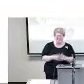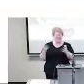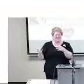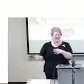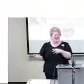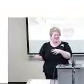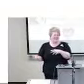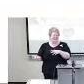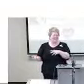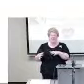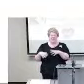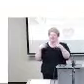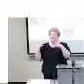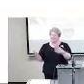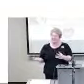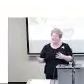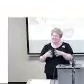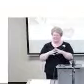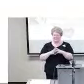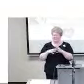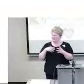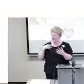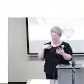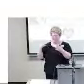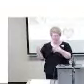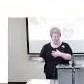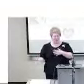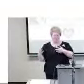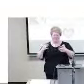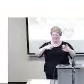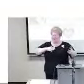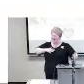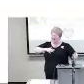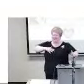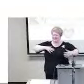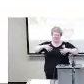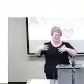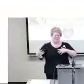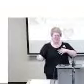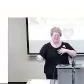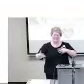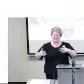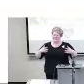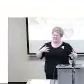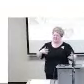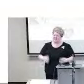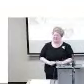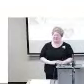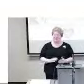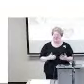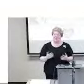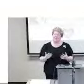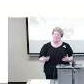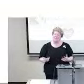when we compare ourselves to our friends the looks the grades the opportunities the skills and